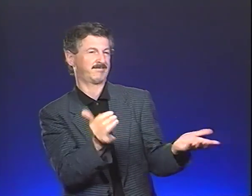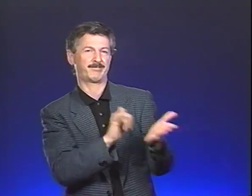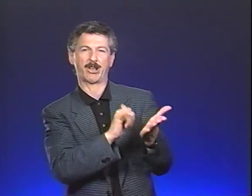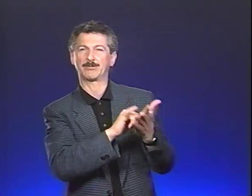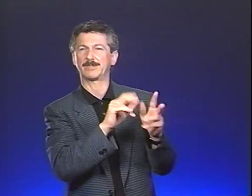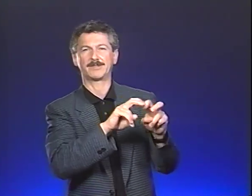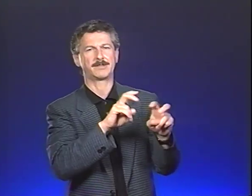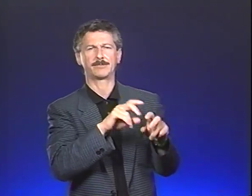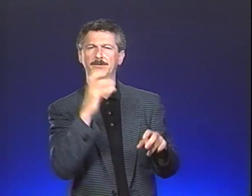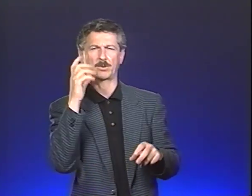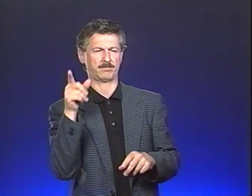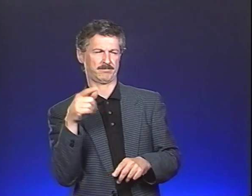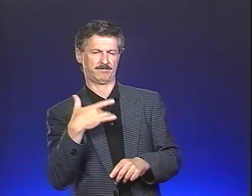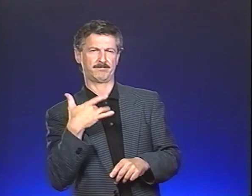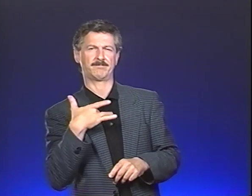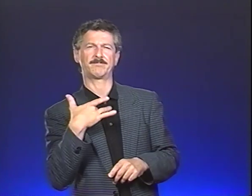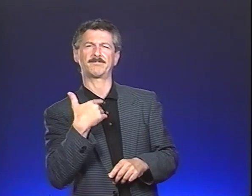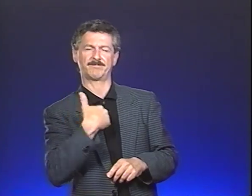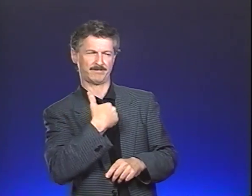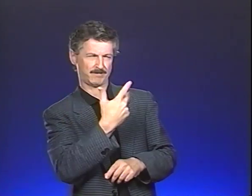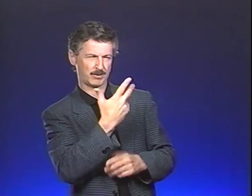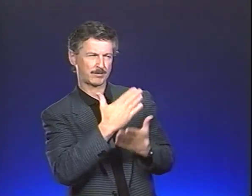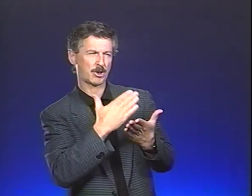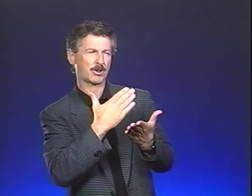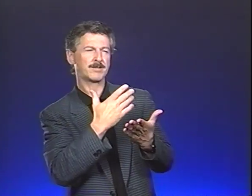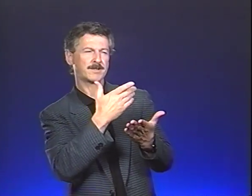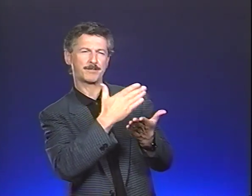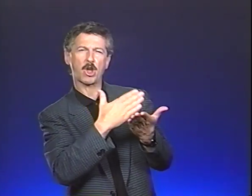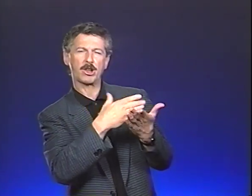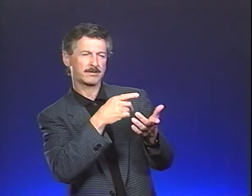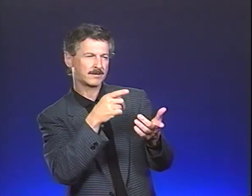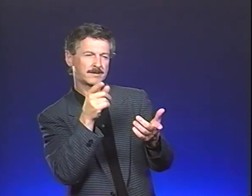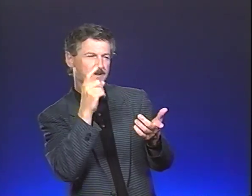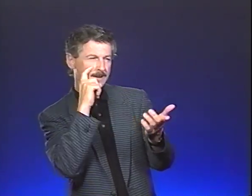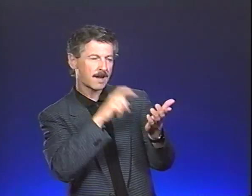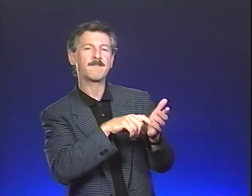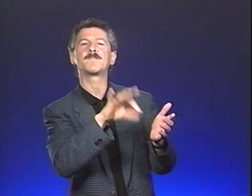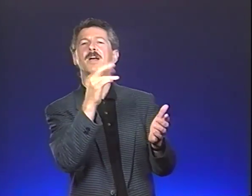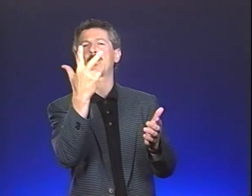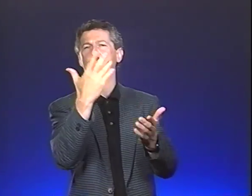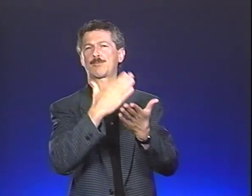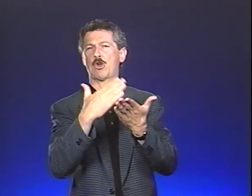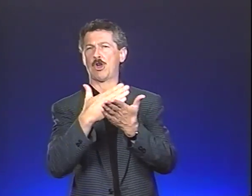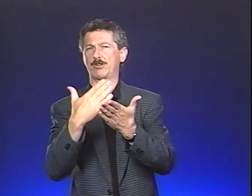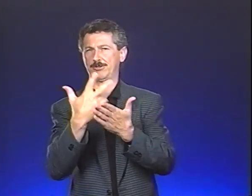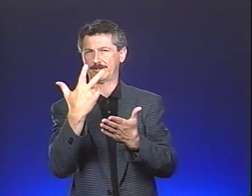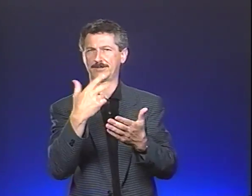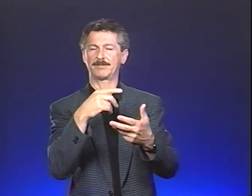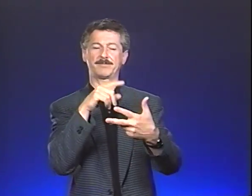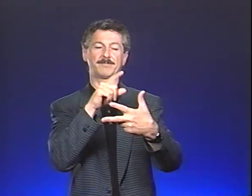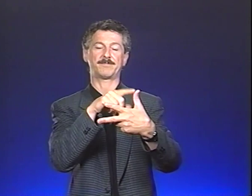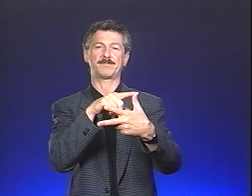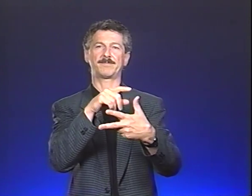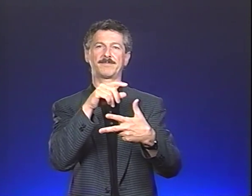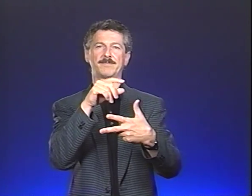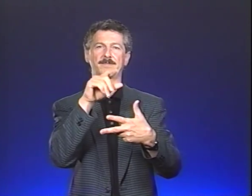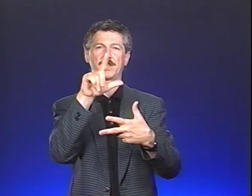At that time, it was felt that signs were whole units and unable to be analyzed. But Stokoe discovered